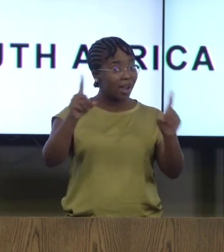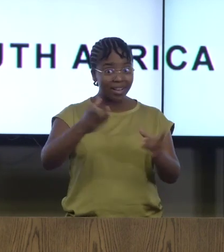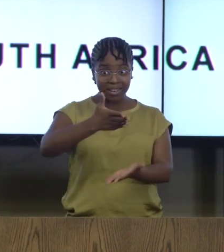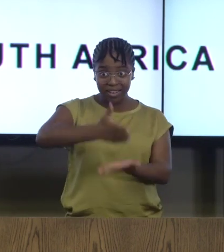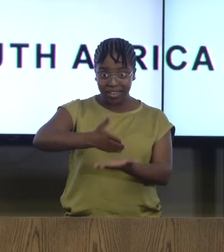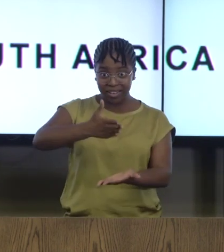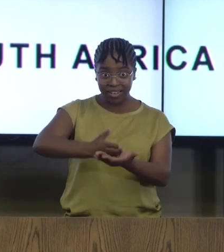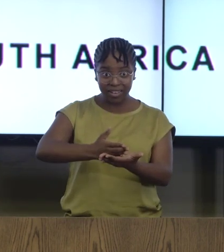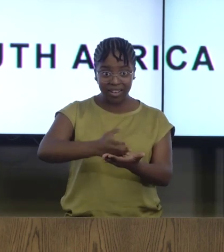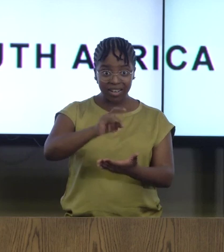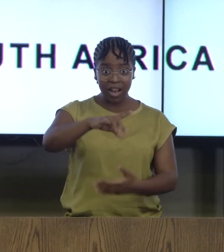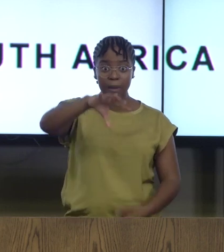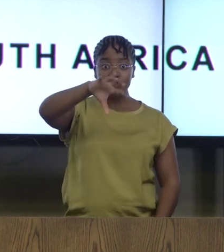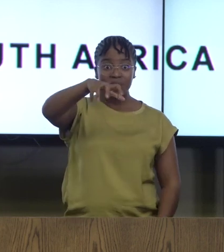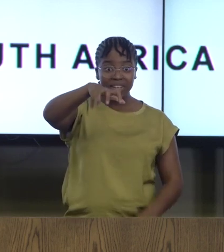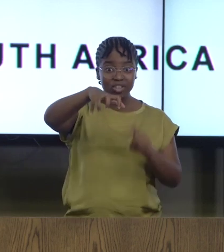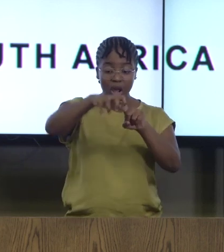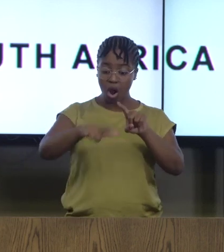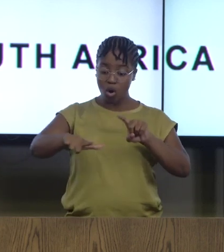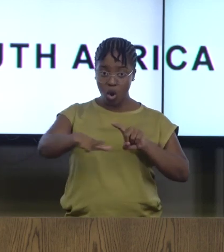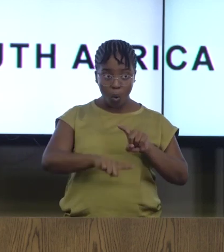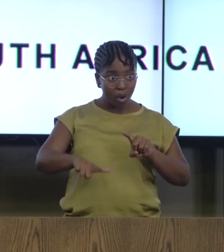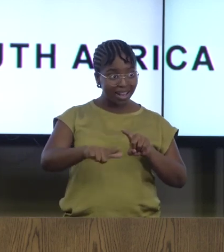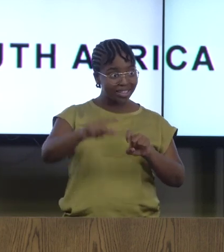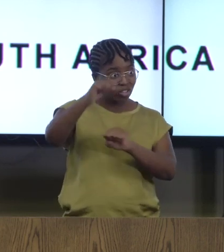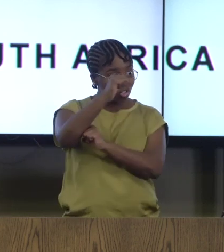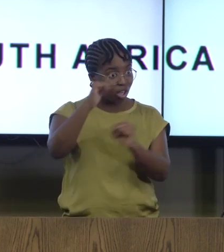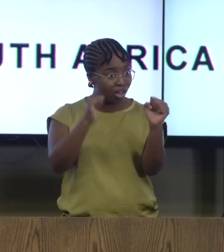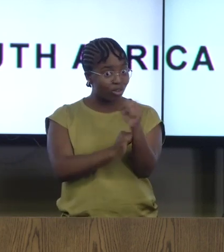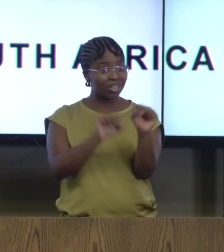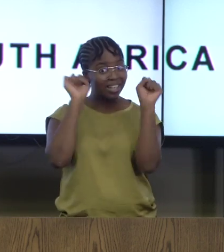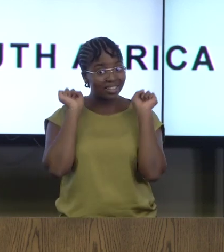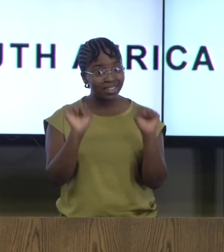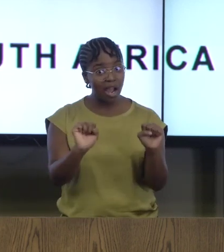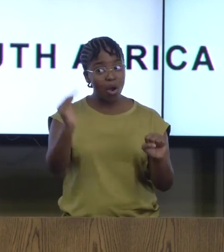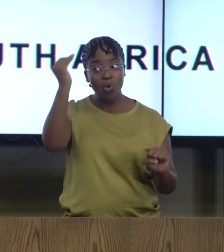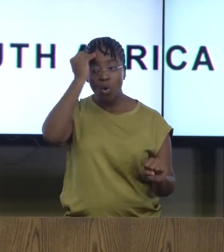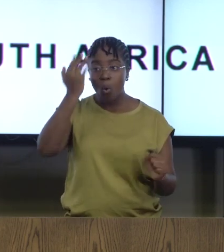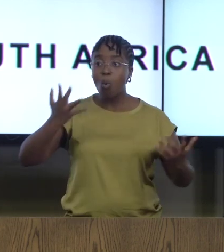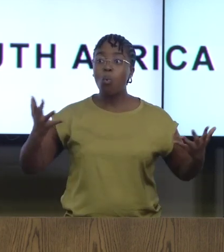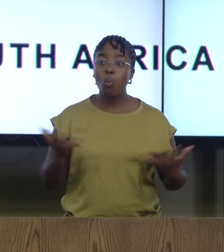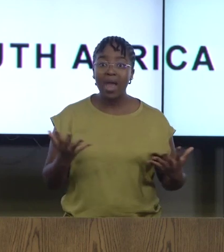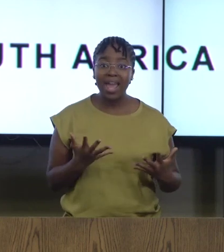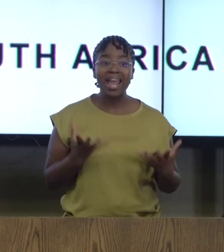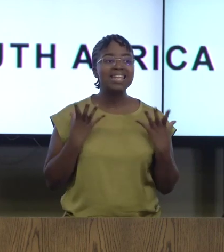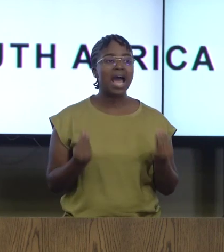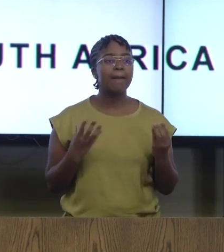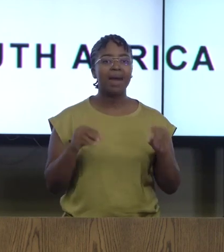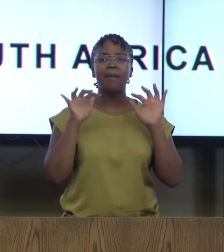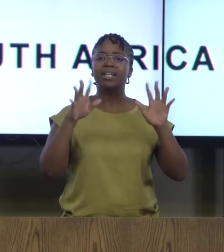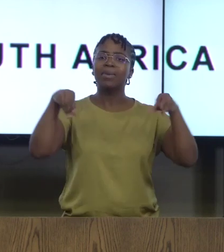be, are the provinces, are the local structures knowledgeable of where are the biggest numbers of